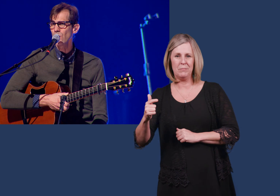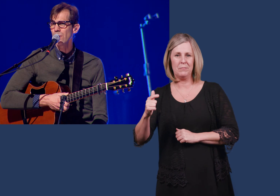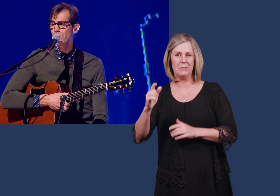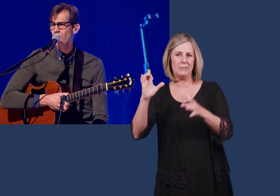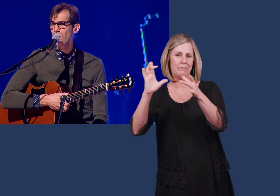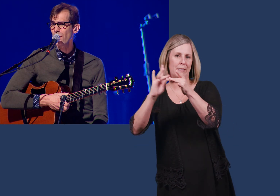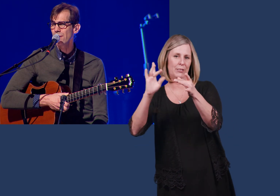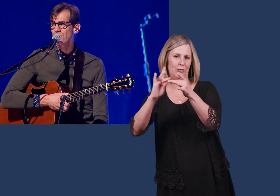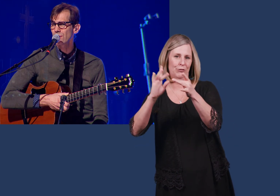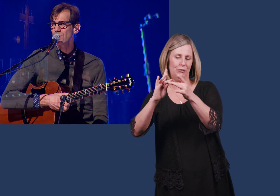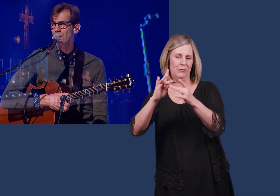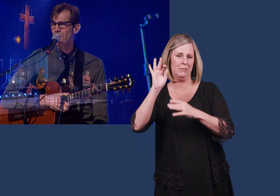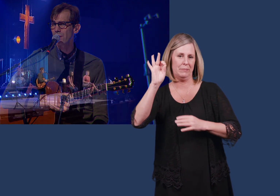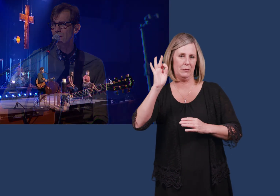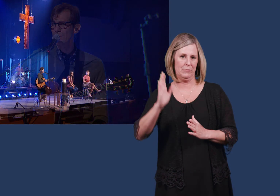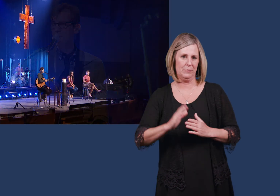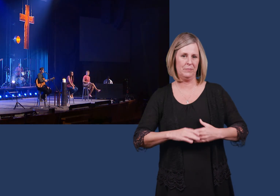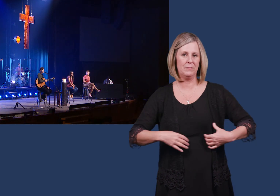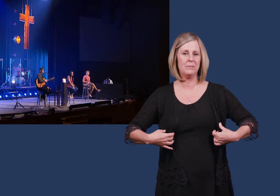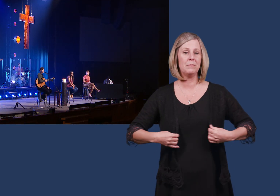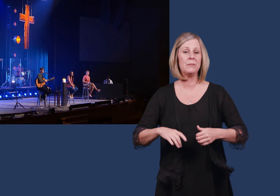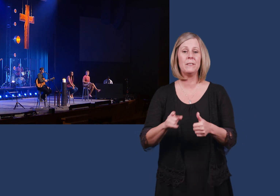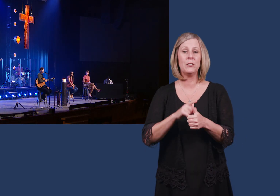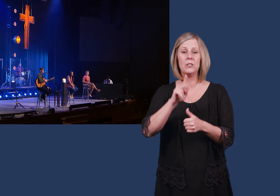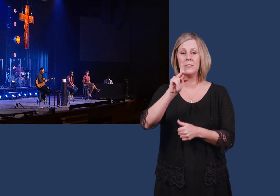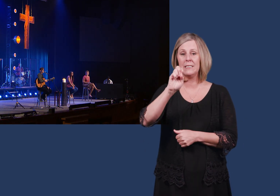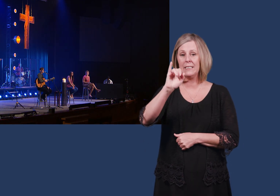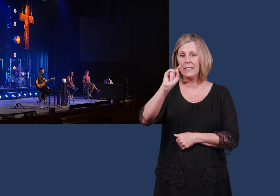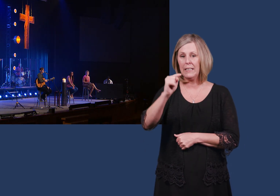few important thoughts to share with us.